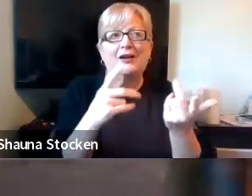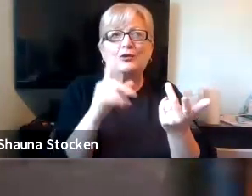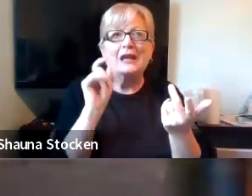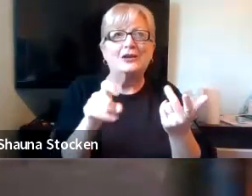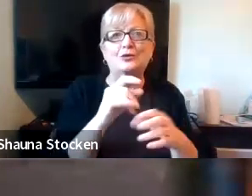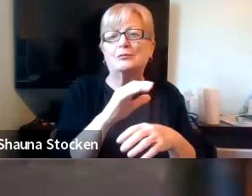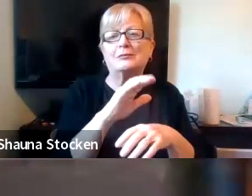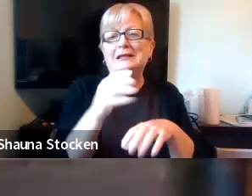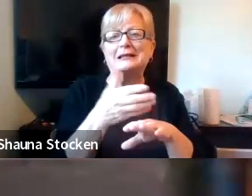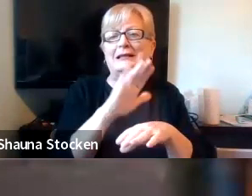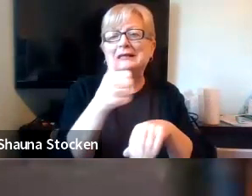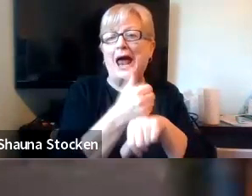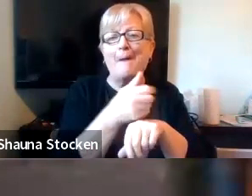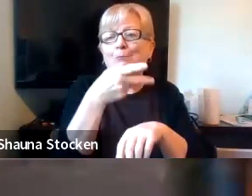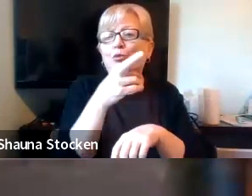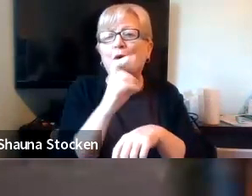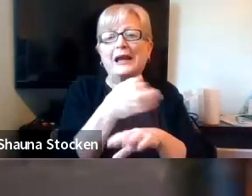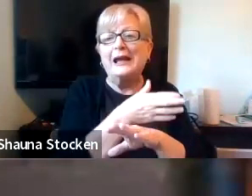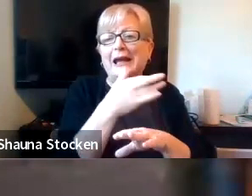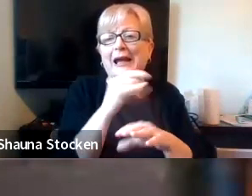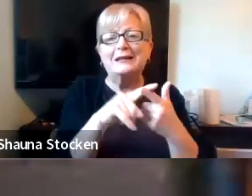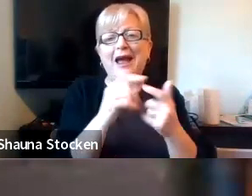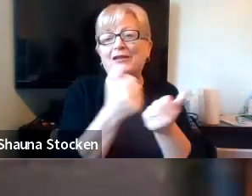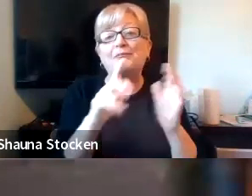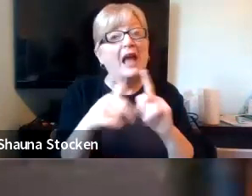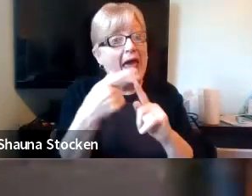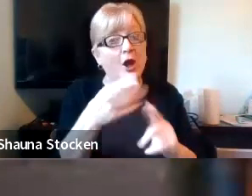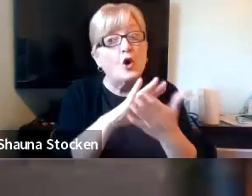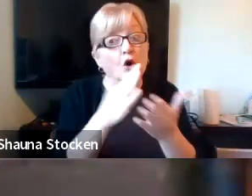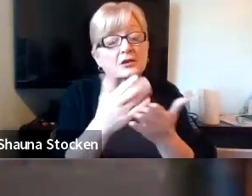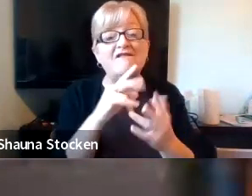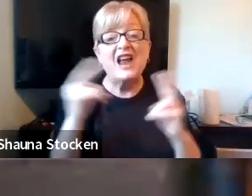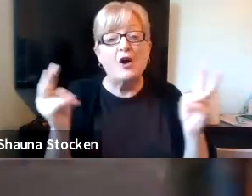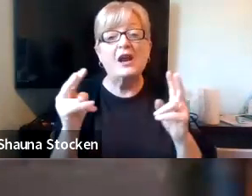neat. And it cooks things really evenly too, which is nice.